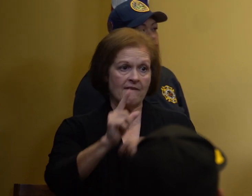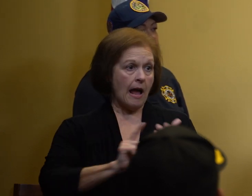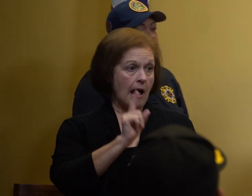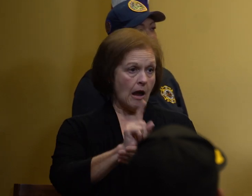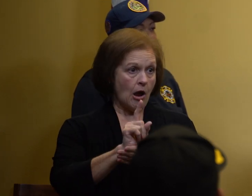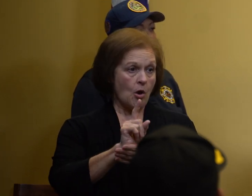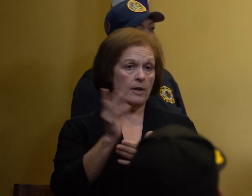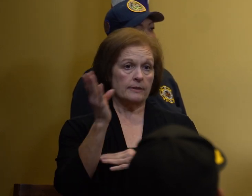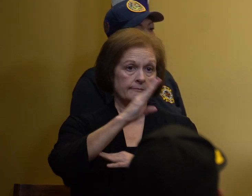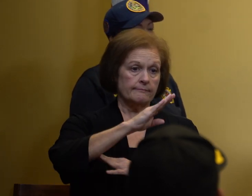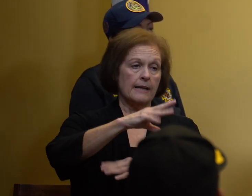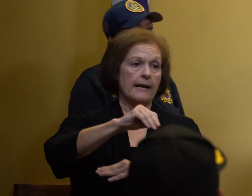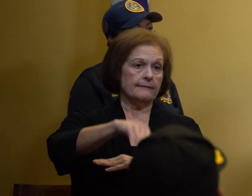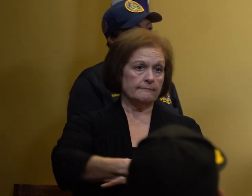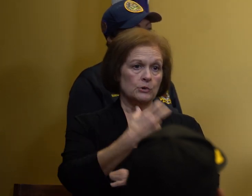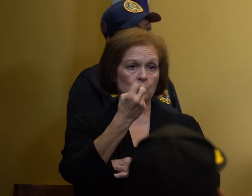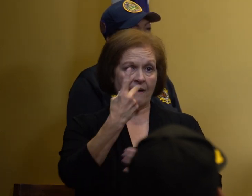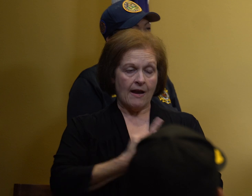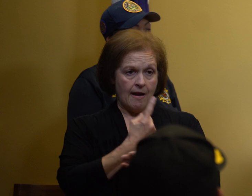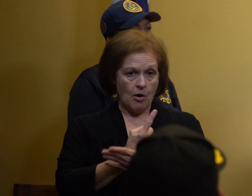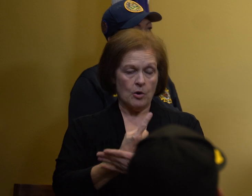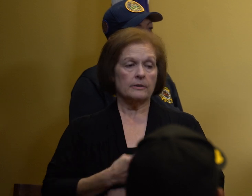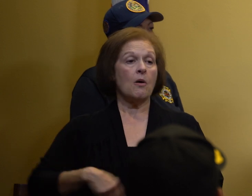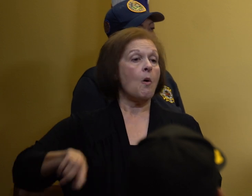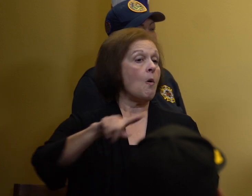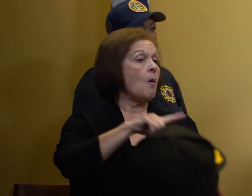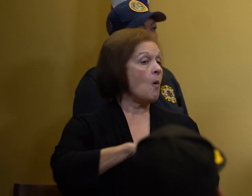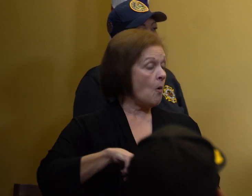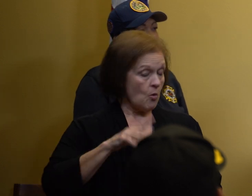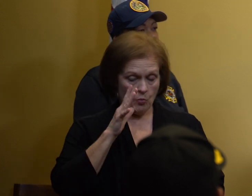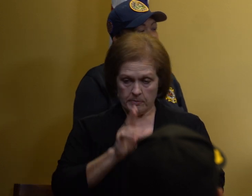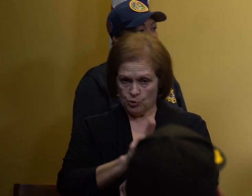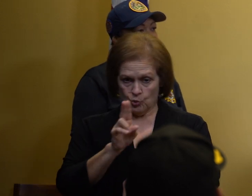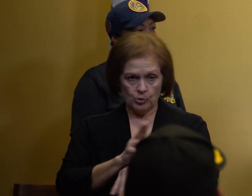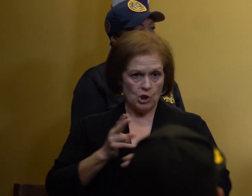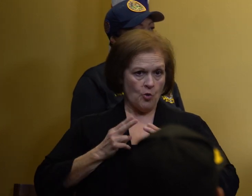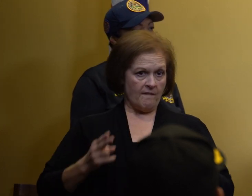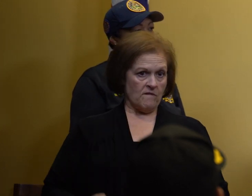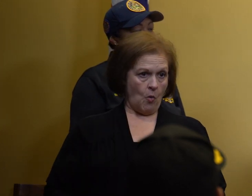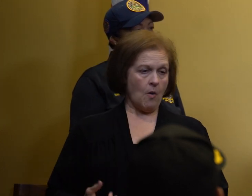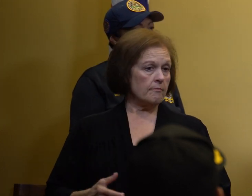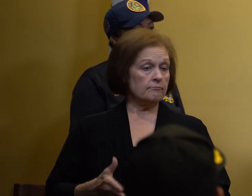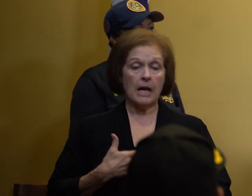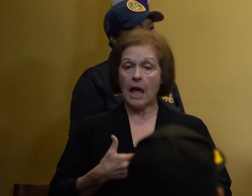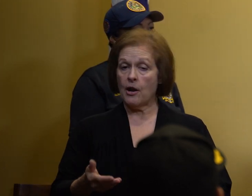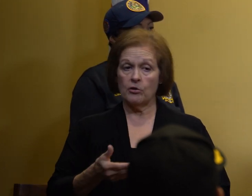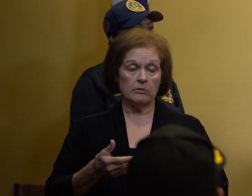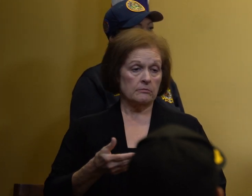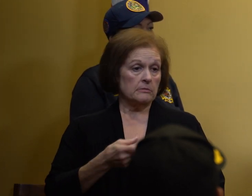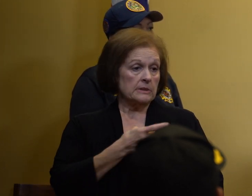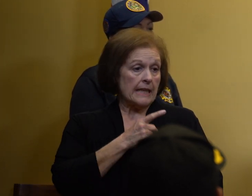and nighttime shift. All our officers will be in uniform. That includes every division, bureau, detectives,